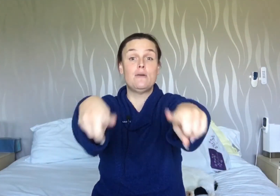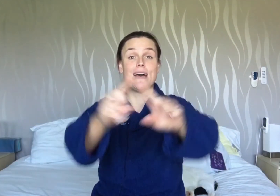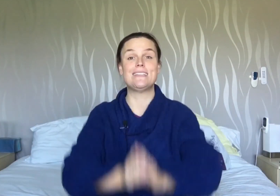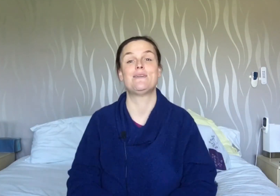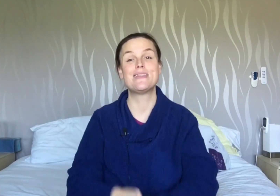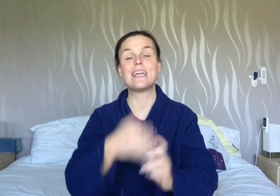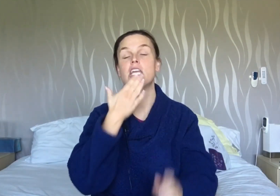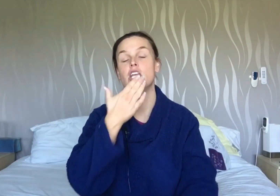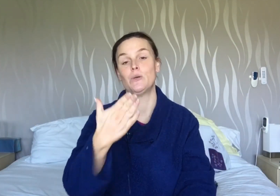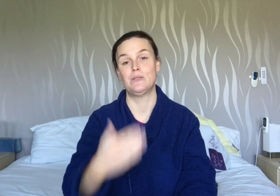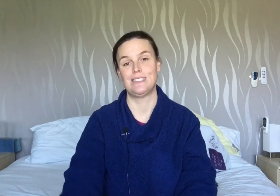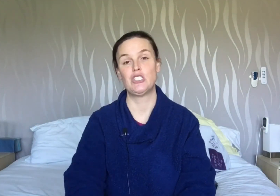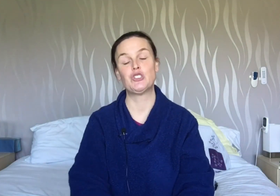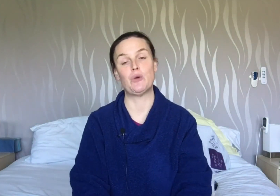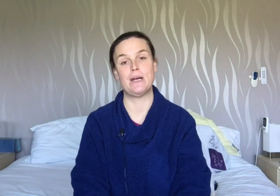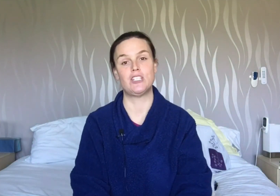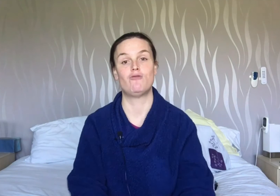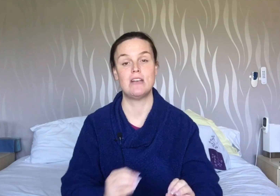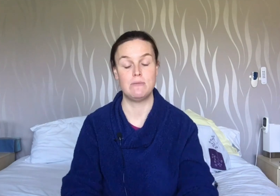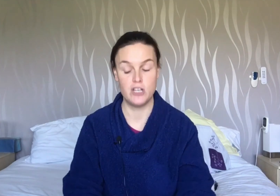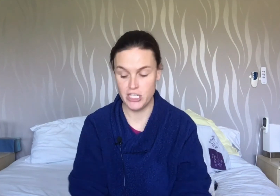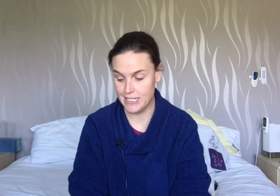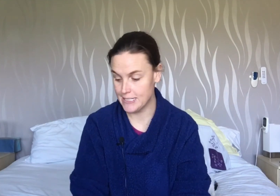guys. So thank you so much. Really appreciate it.